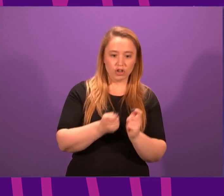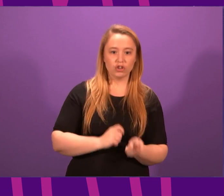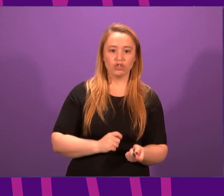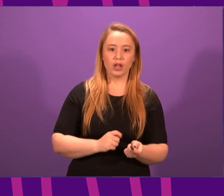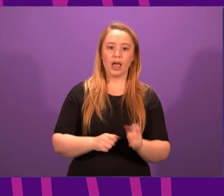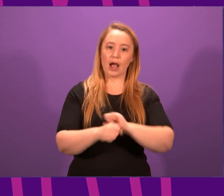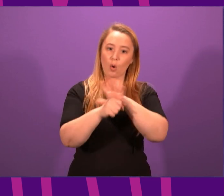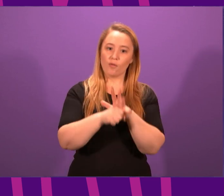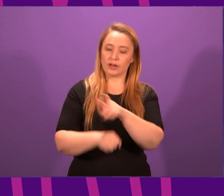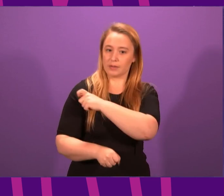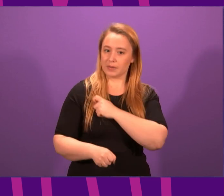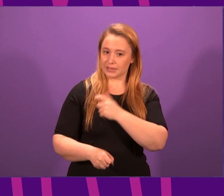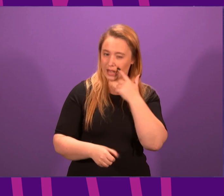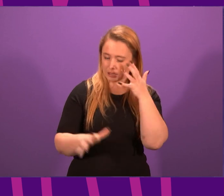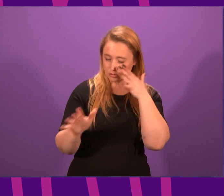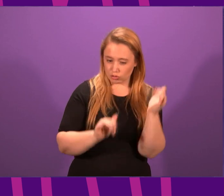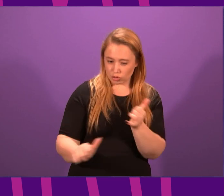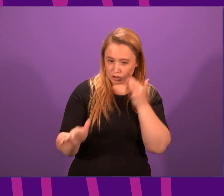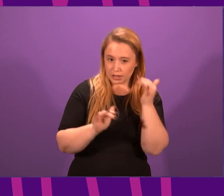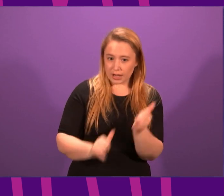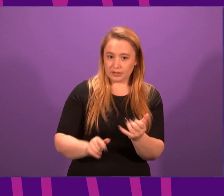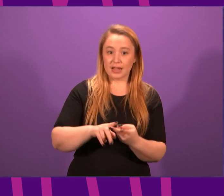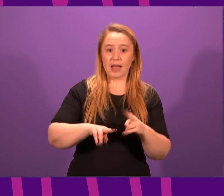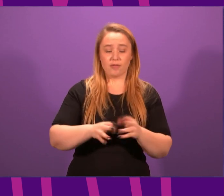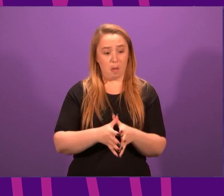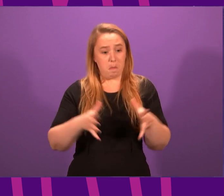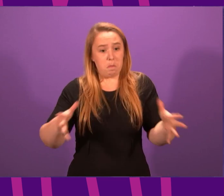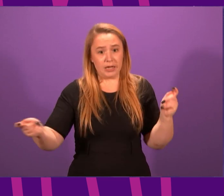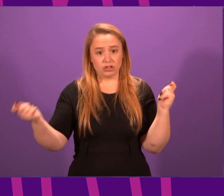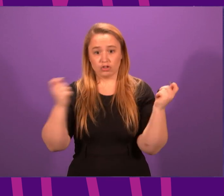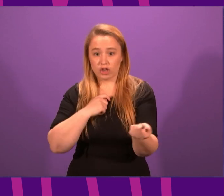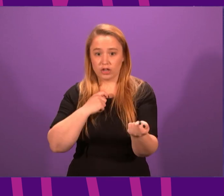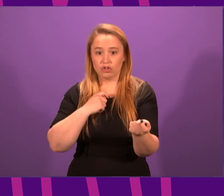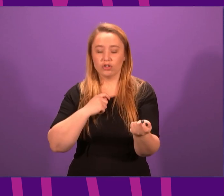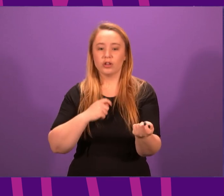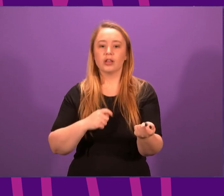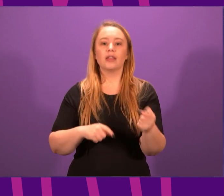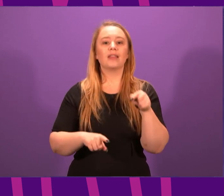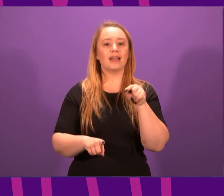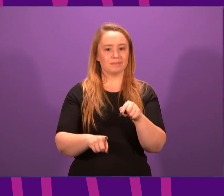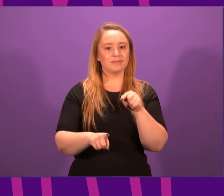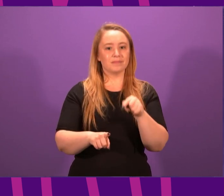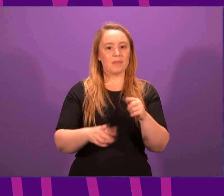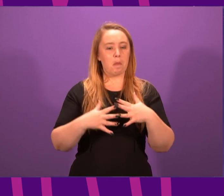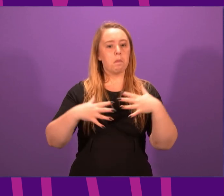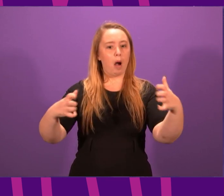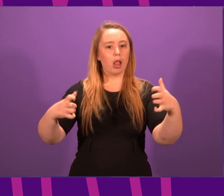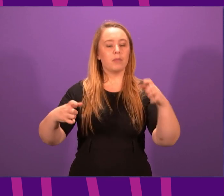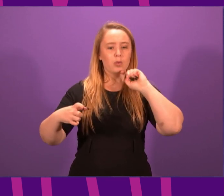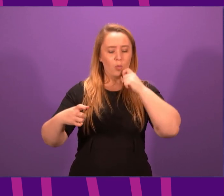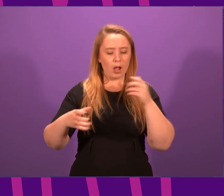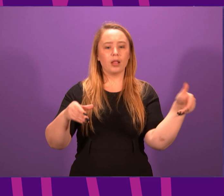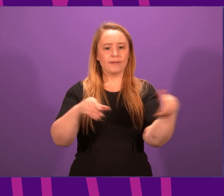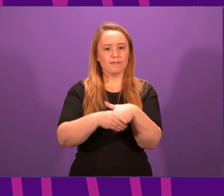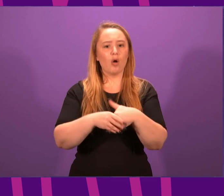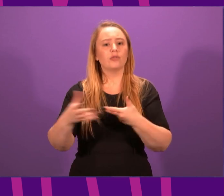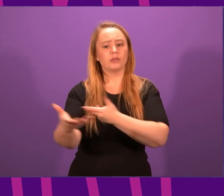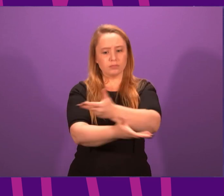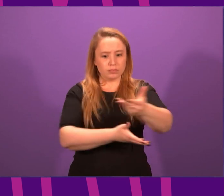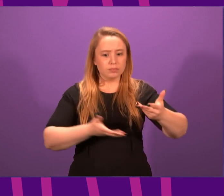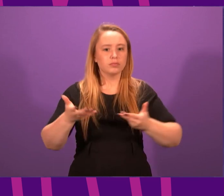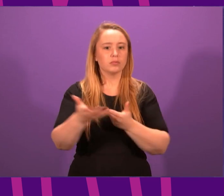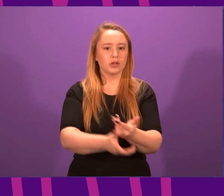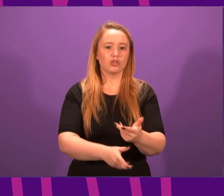will be able to scrutinise. And if they are more substantial changes, I suspect there will be a desire for the Parliament as a whole to be involved in that. So we will